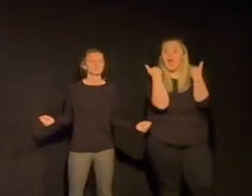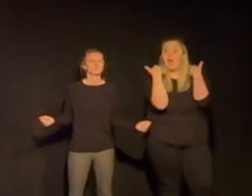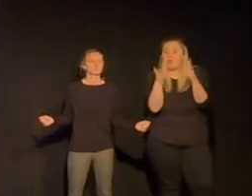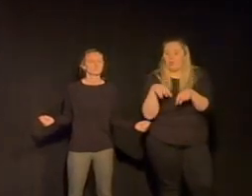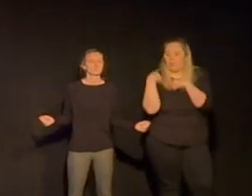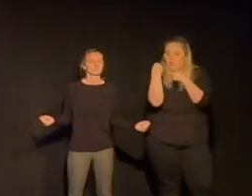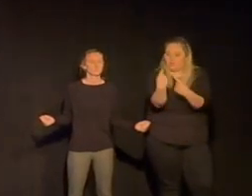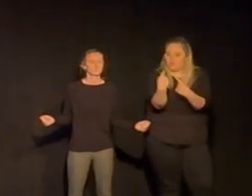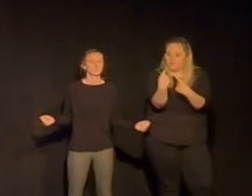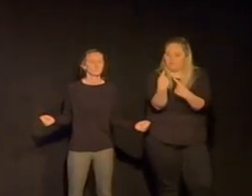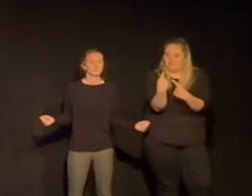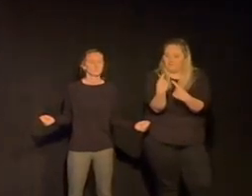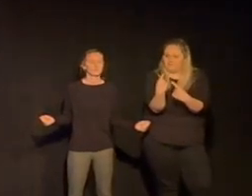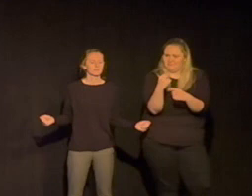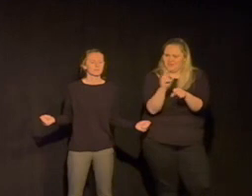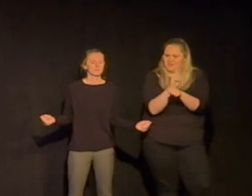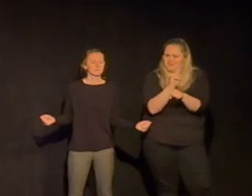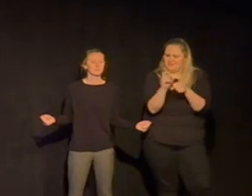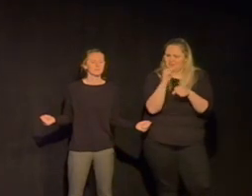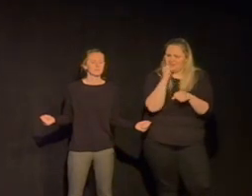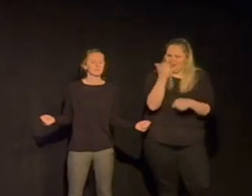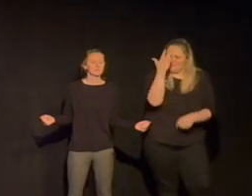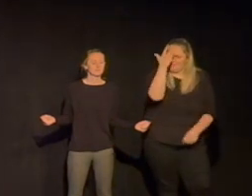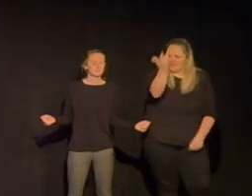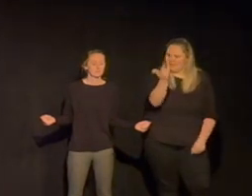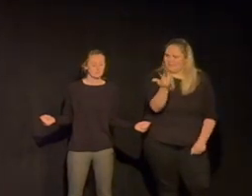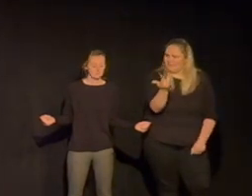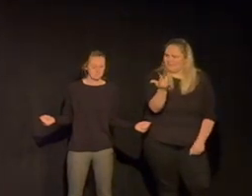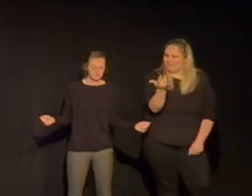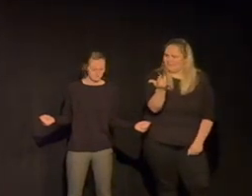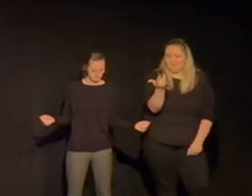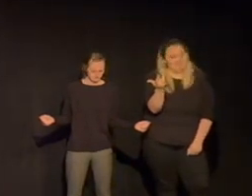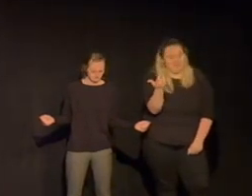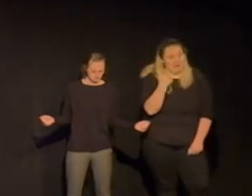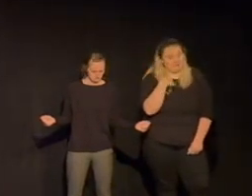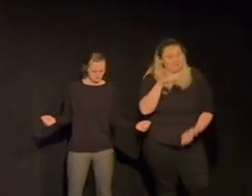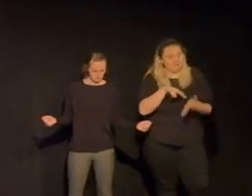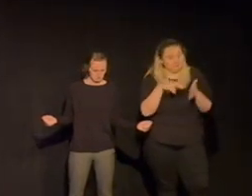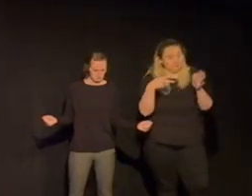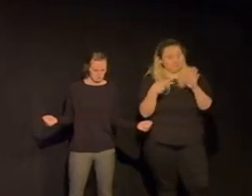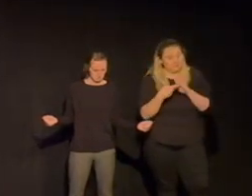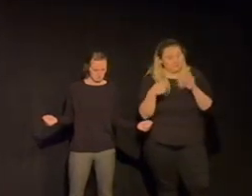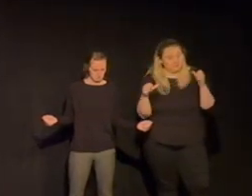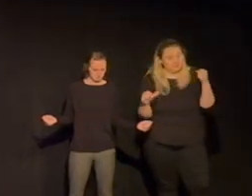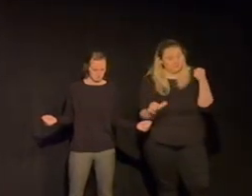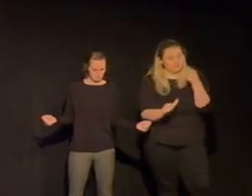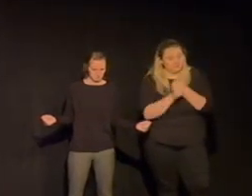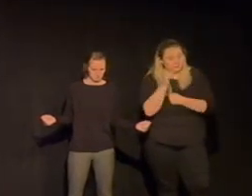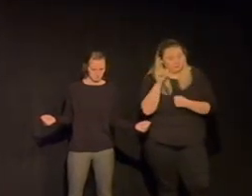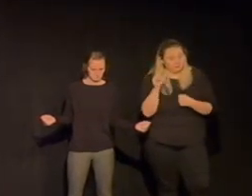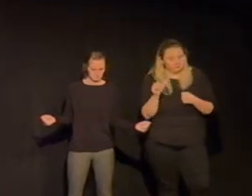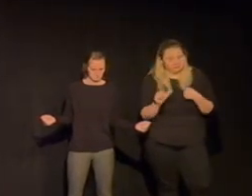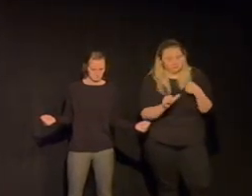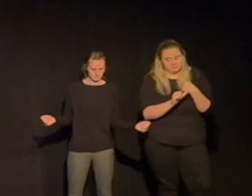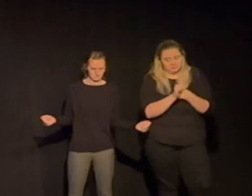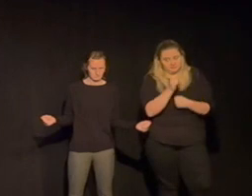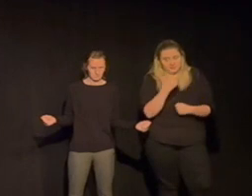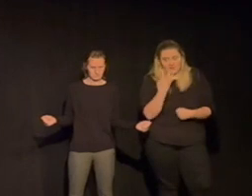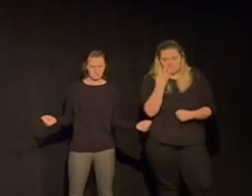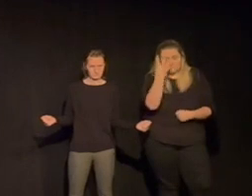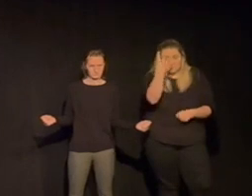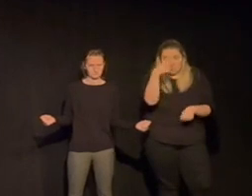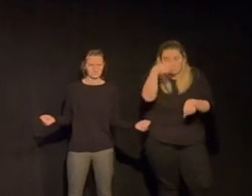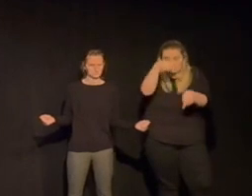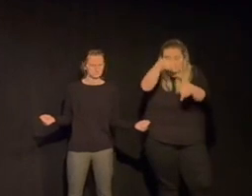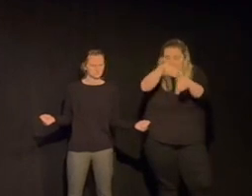along, why he never used it before? Or he's really quite effective. Audaciously lethal. I've